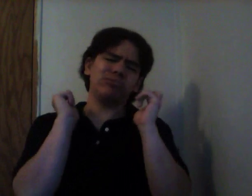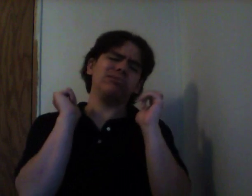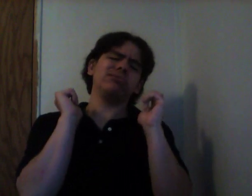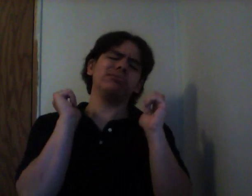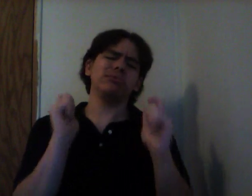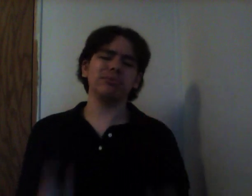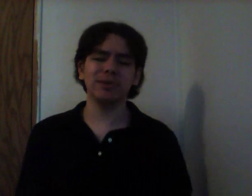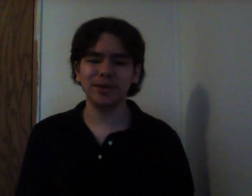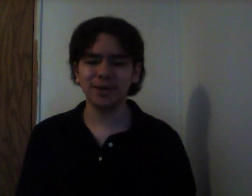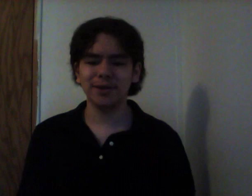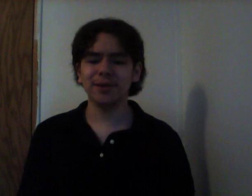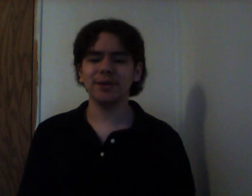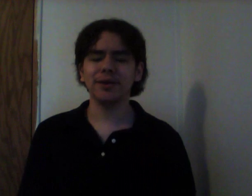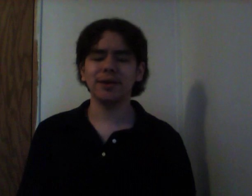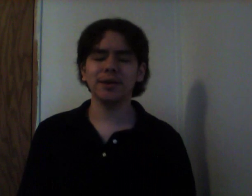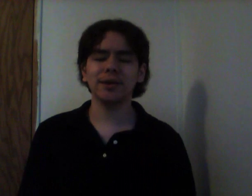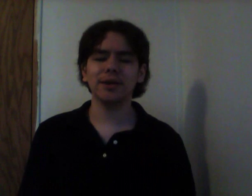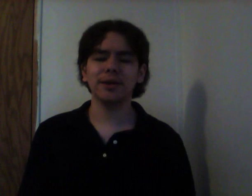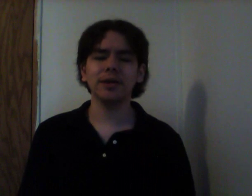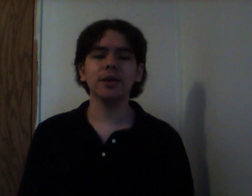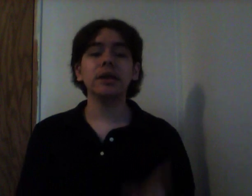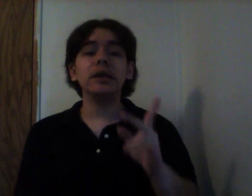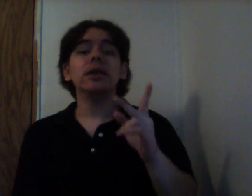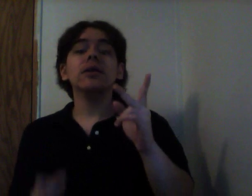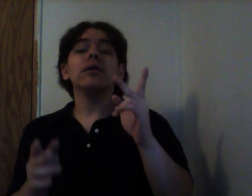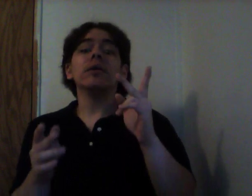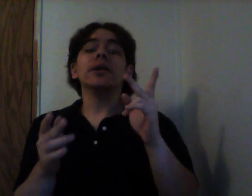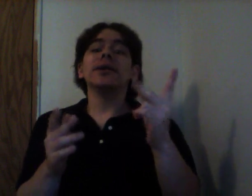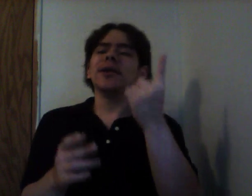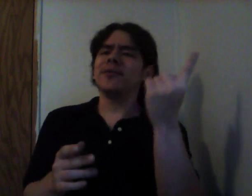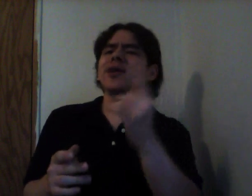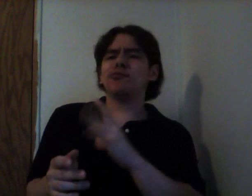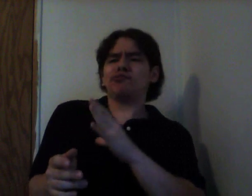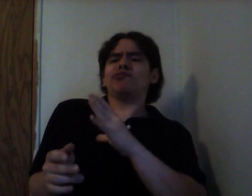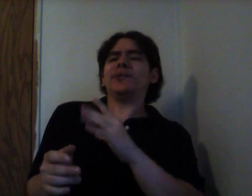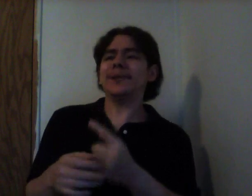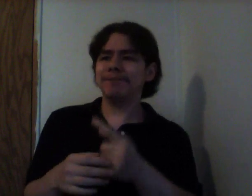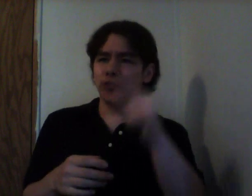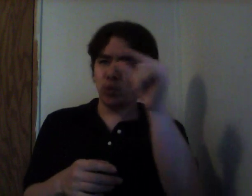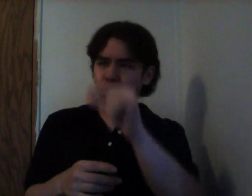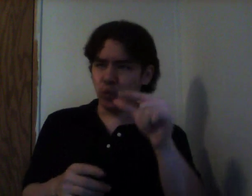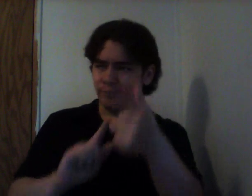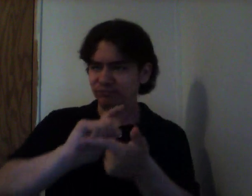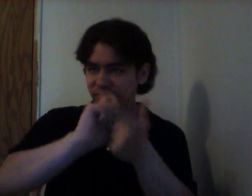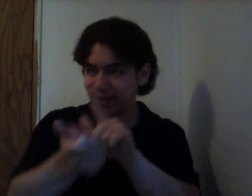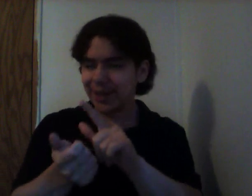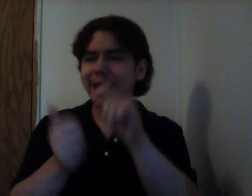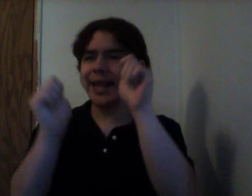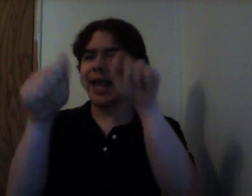Translate, there's actually a cool new Google Translate thing that if I copy something, then I go into Google Translate